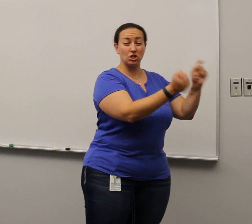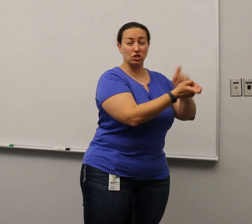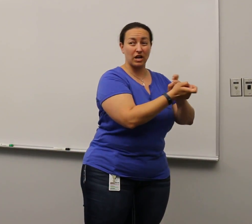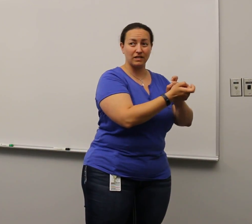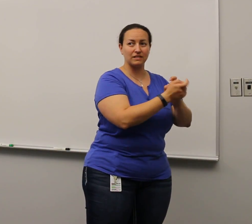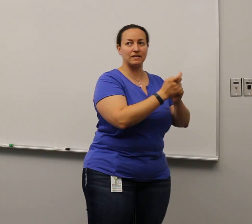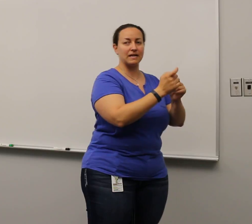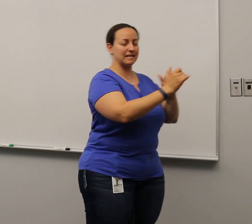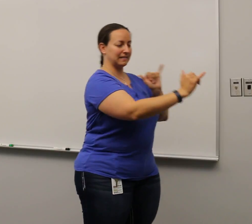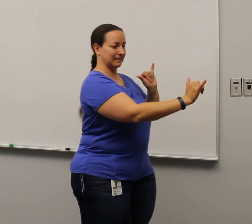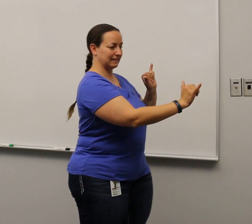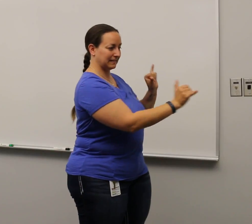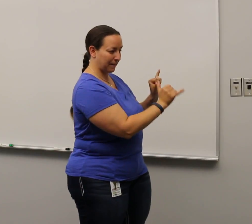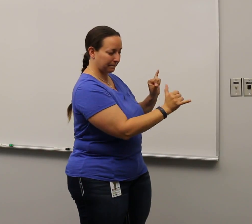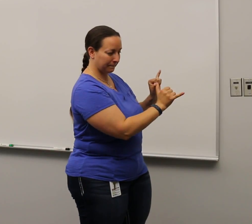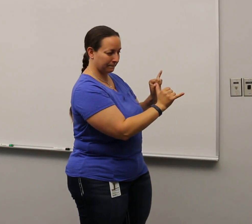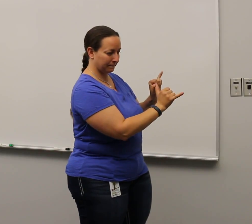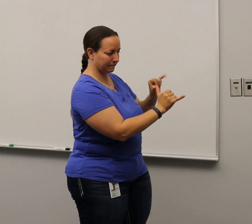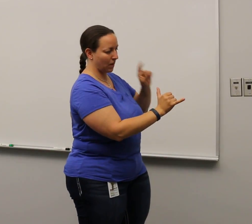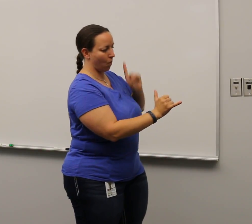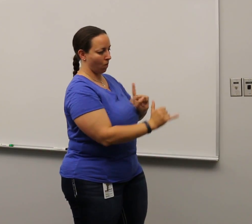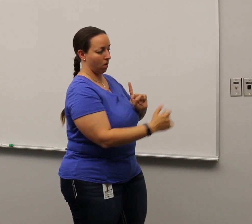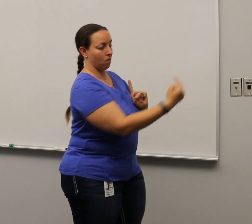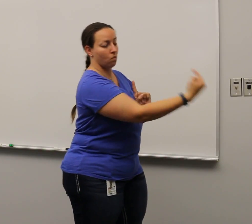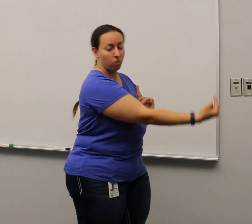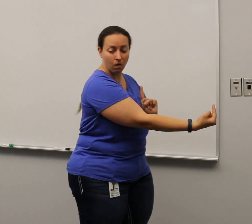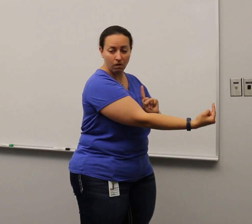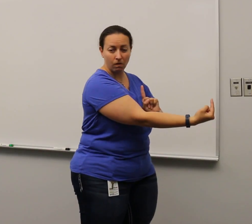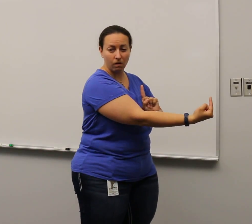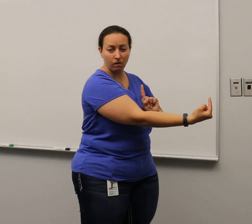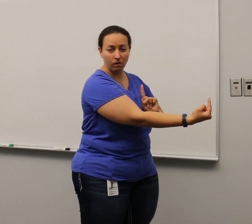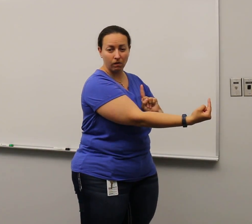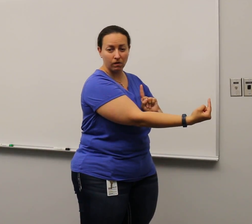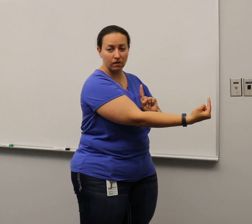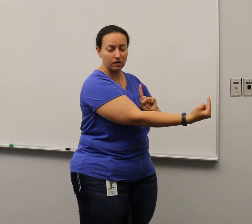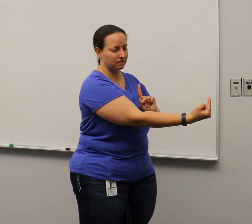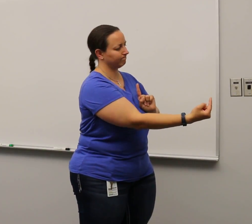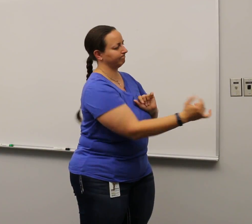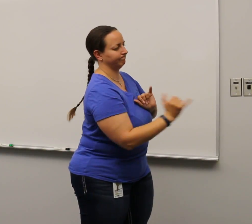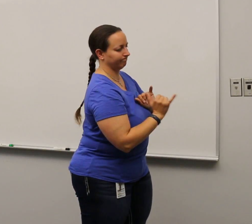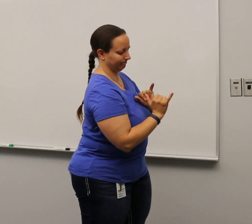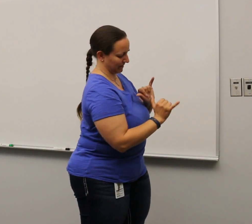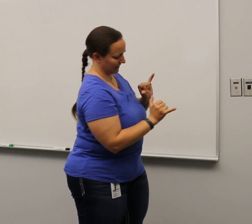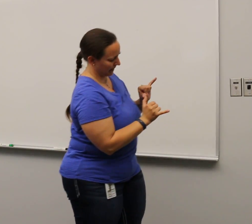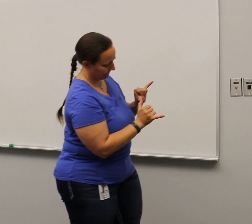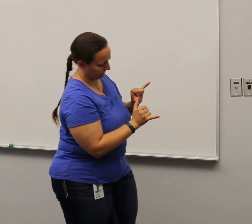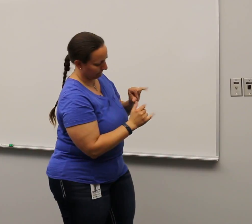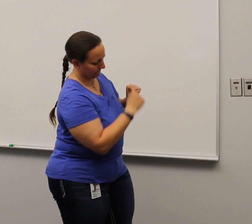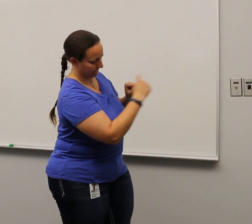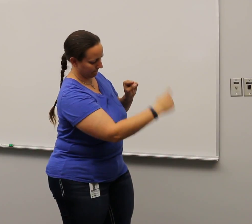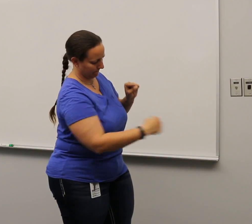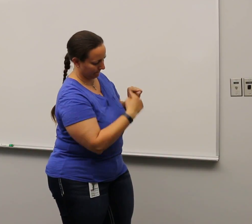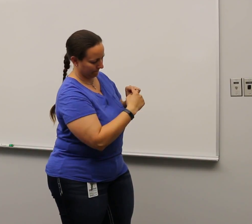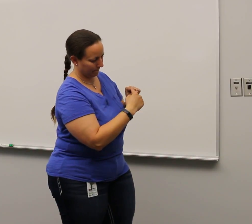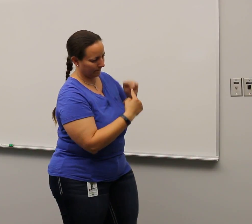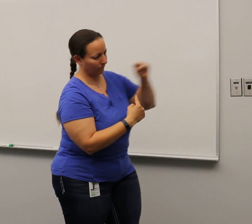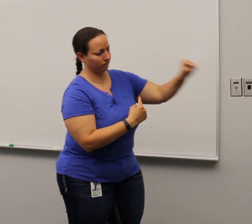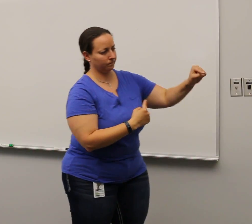they're the same size. We have a 1-to-1 relationship. Now in the highest gear, it's going to select the largest gear at the front and the smallest gear at